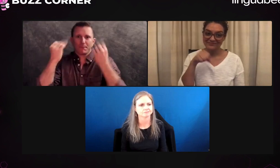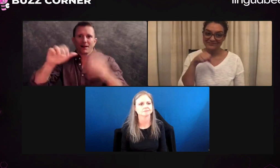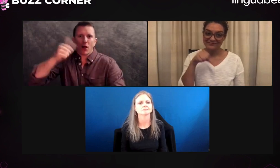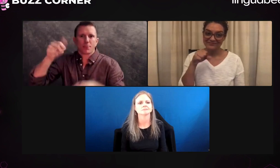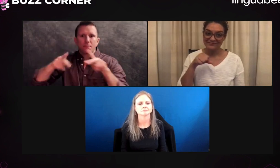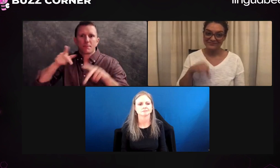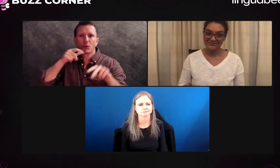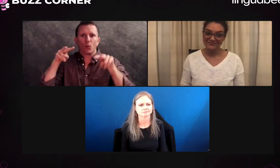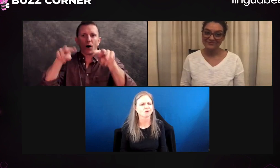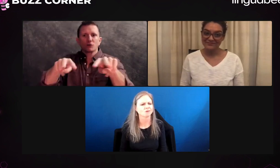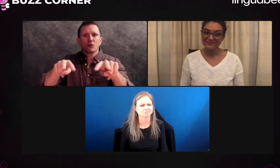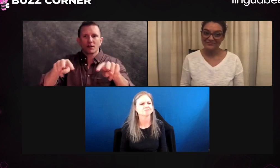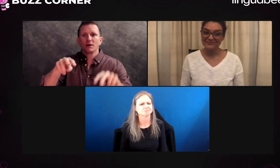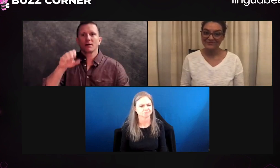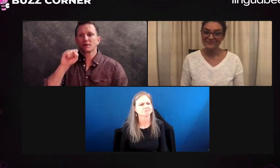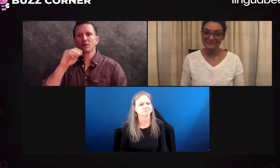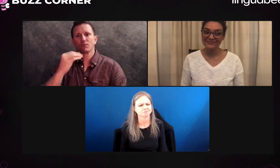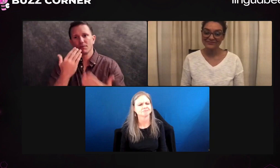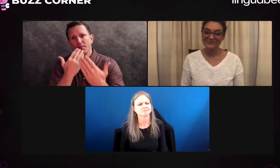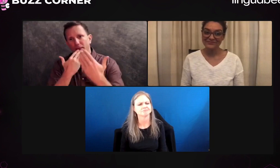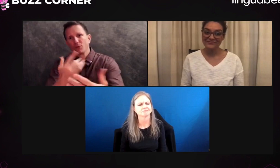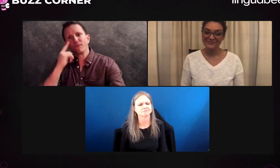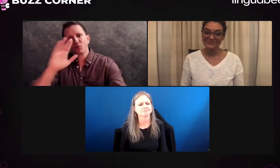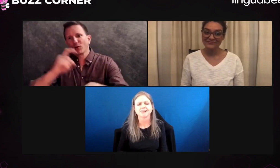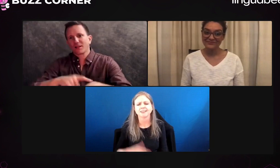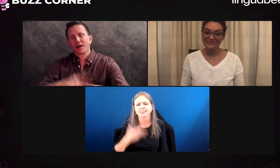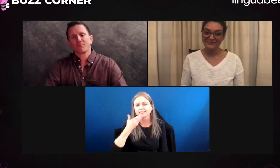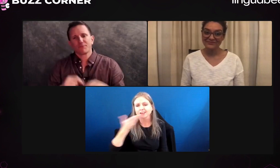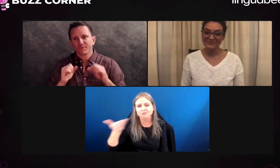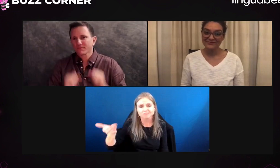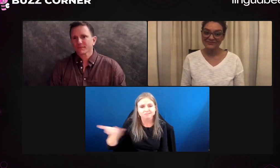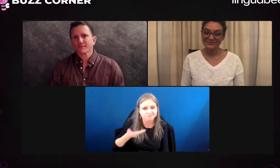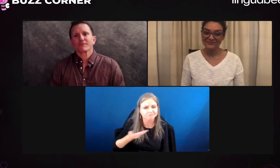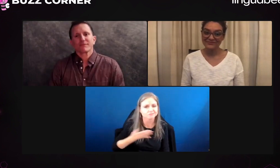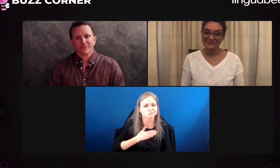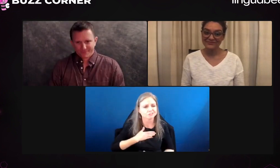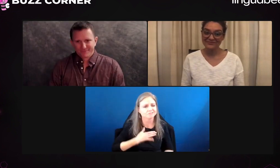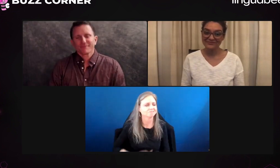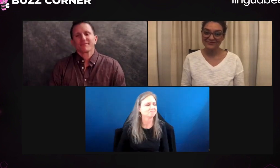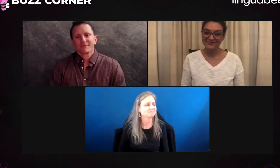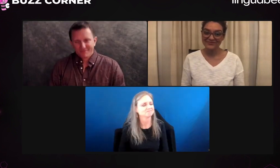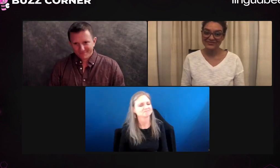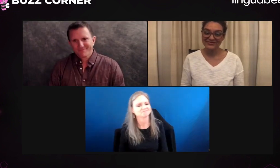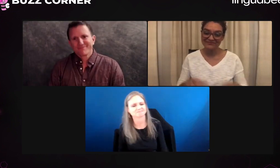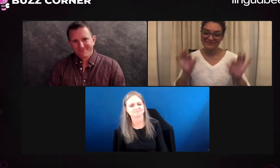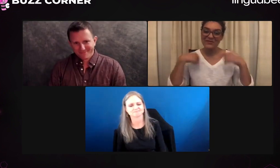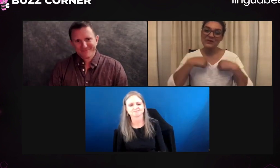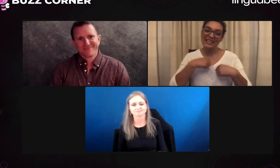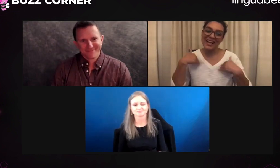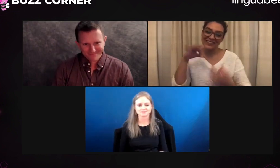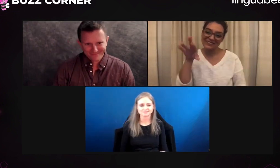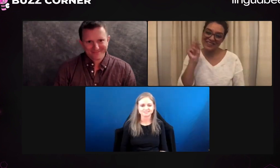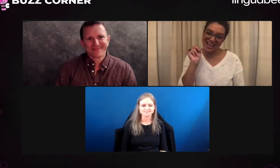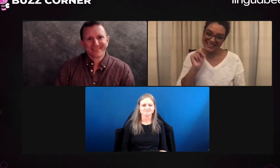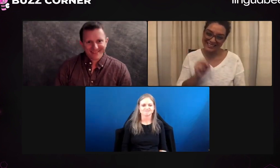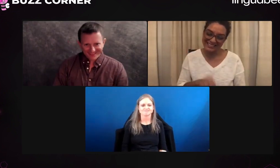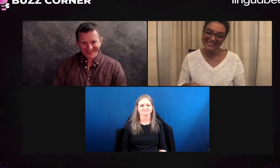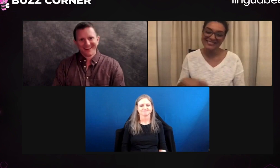obvious that it's making an impact already with me, and I'm sure other people who are watching as well. So I really want to thank you for your time. Thank you for having